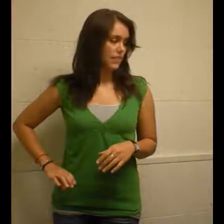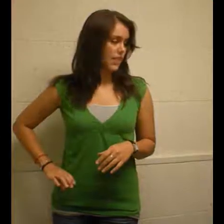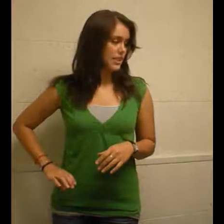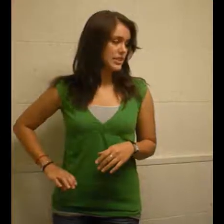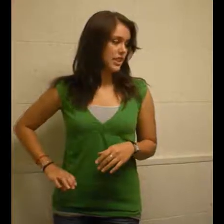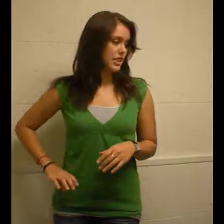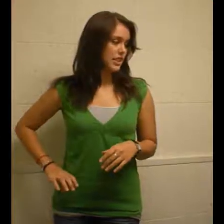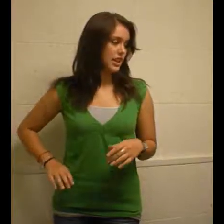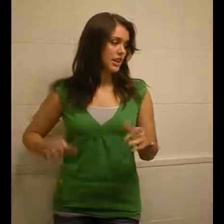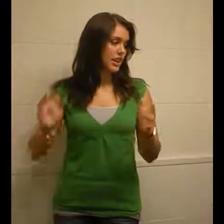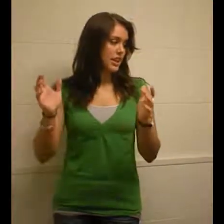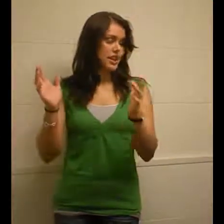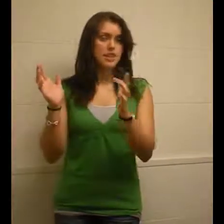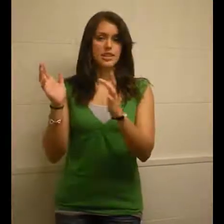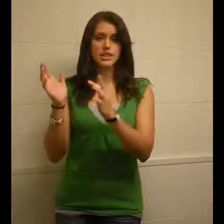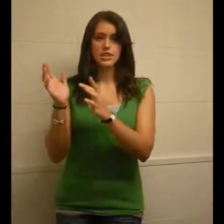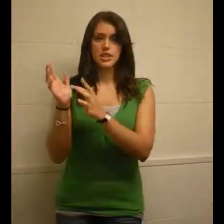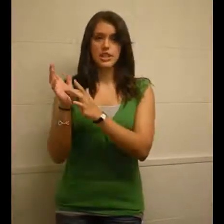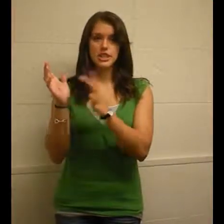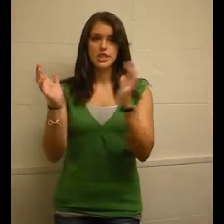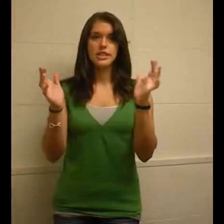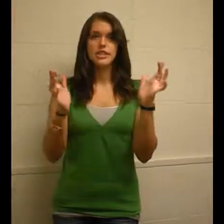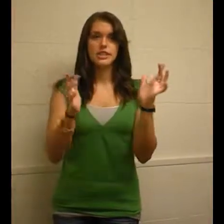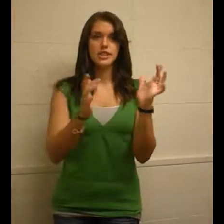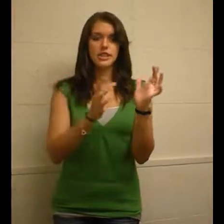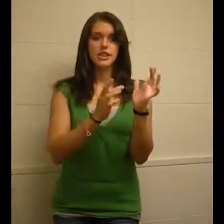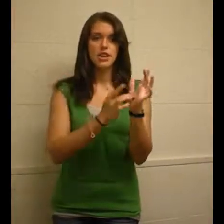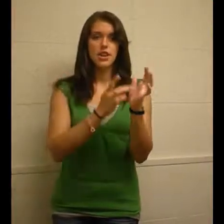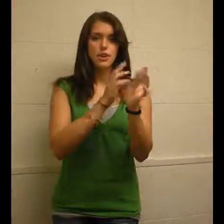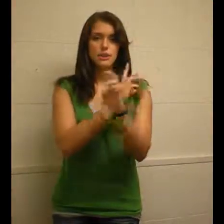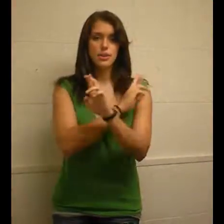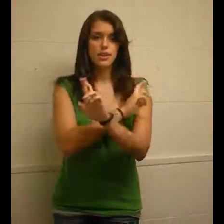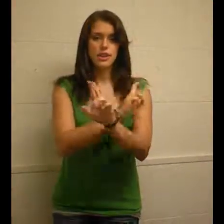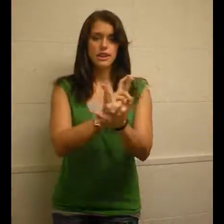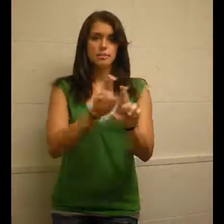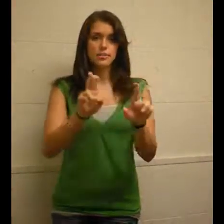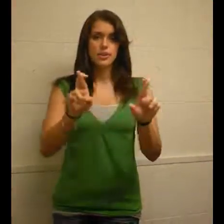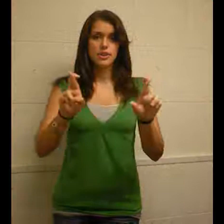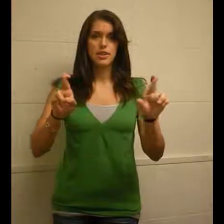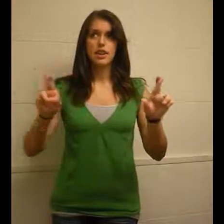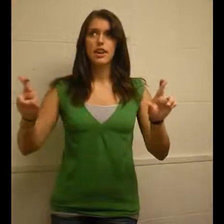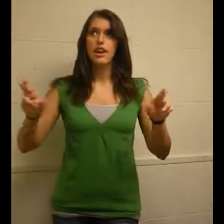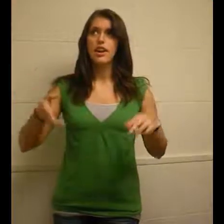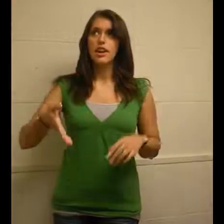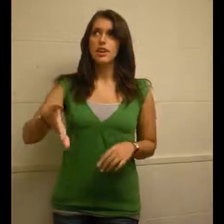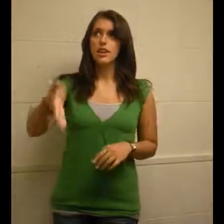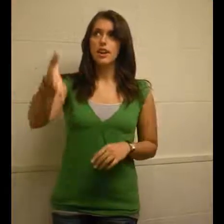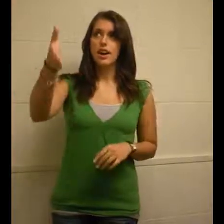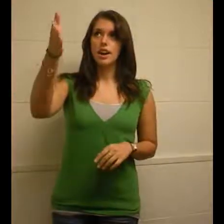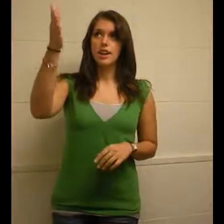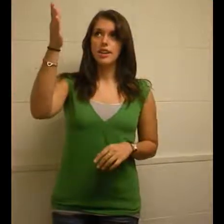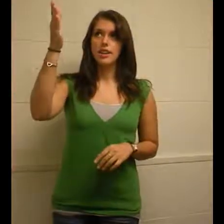The second line is Jesus redeems, God